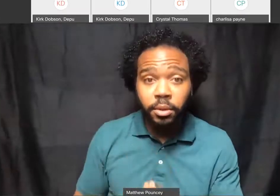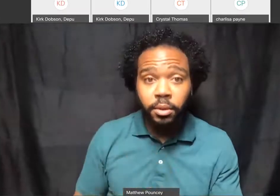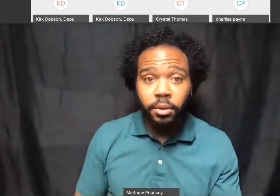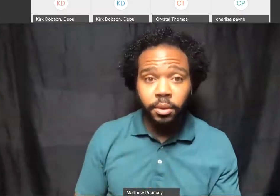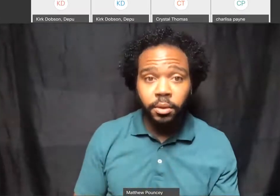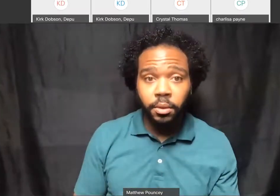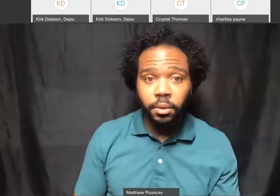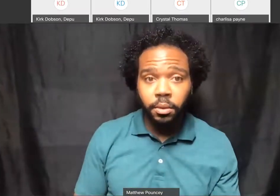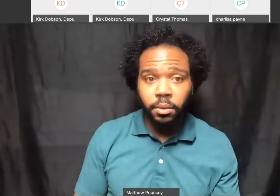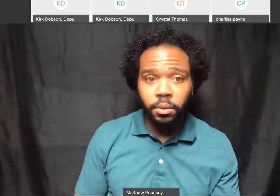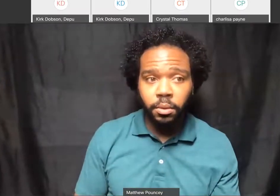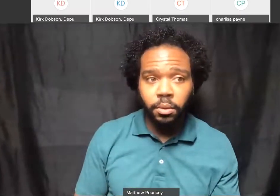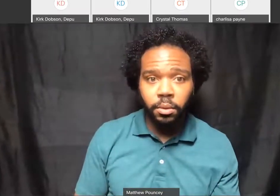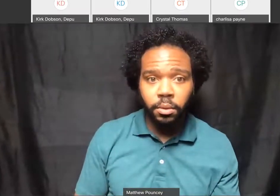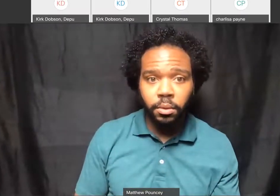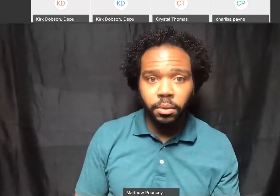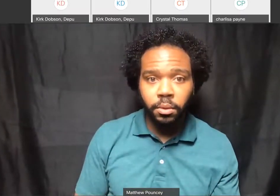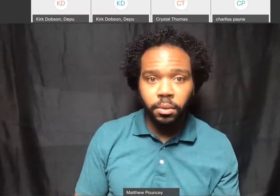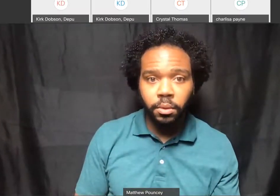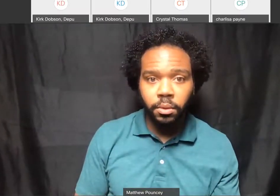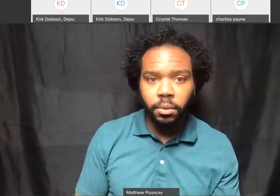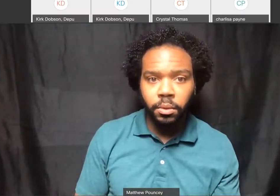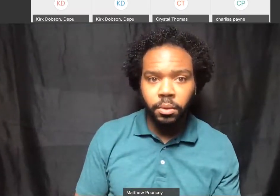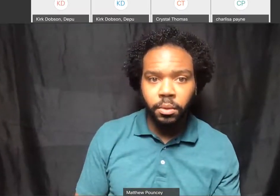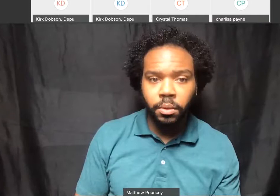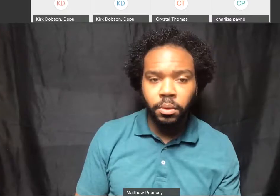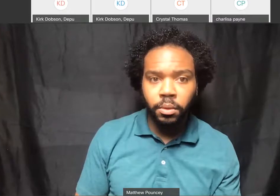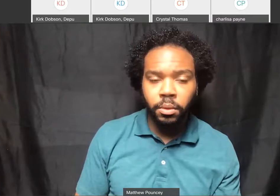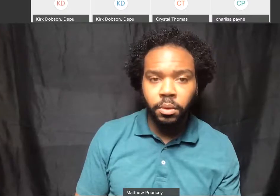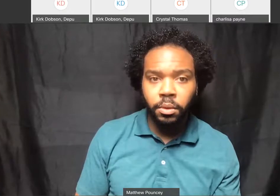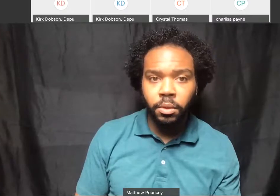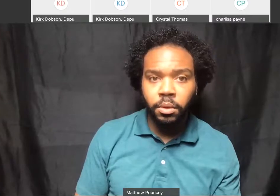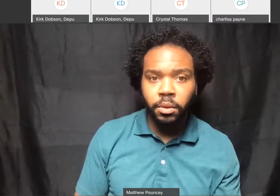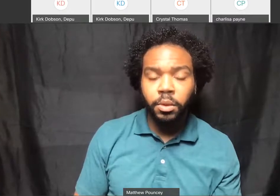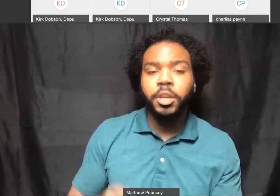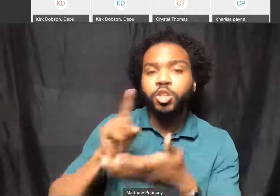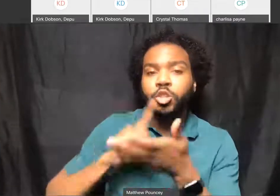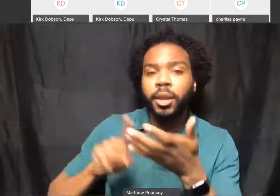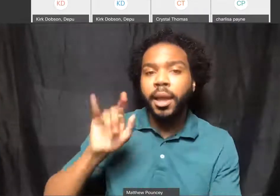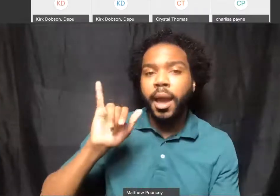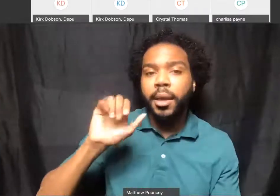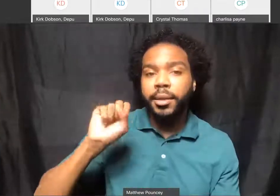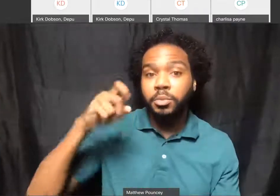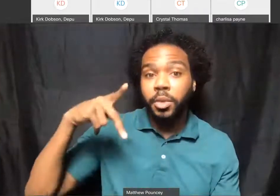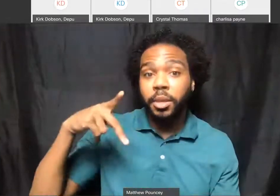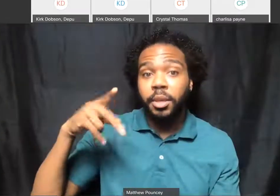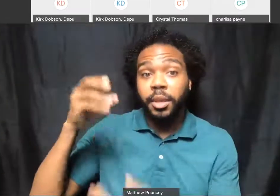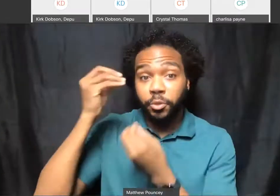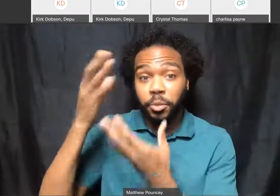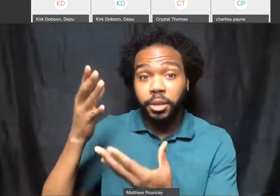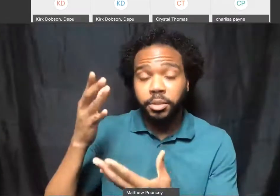it is approximately, it's under ISP information, 8 rows